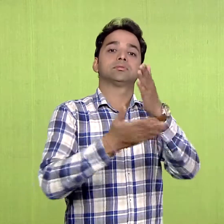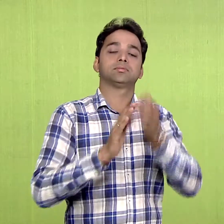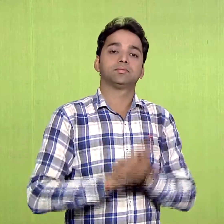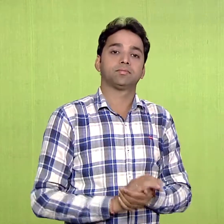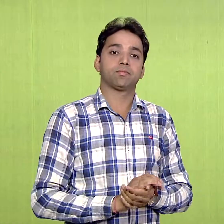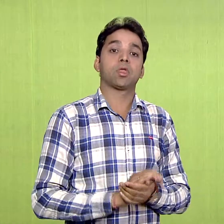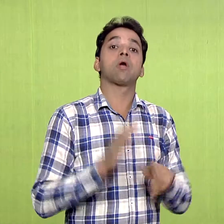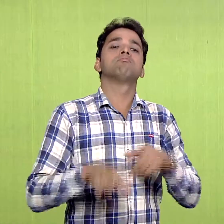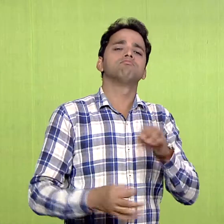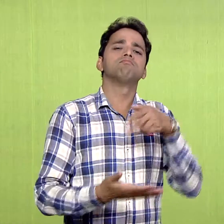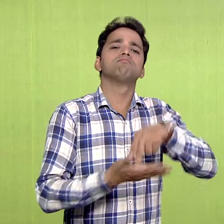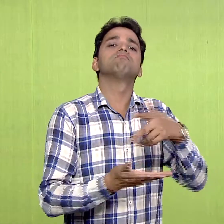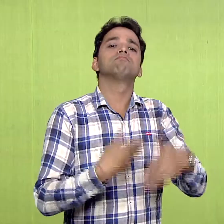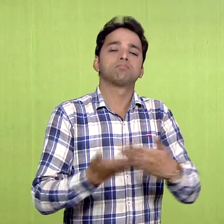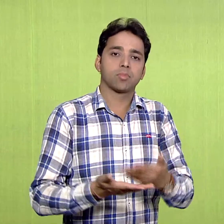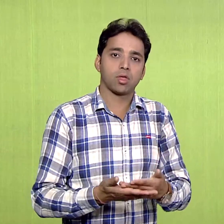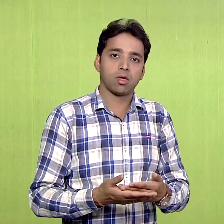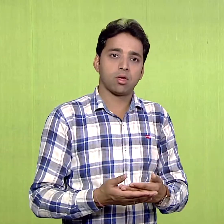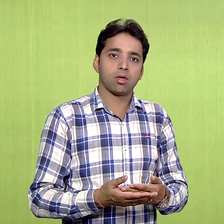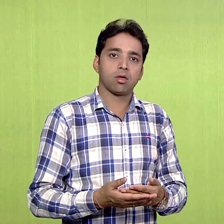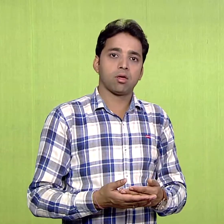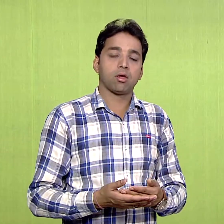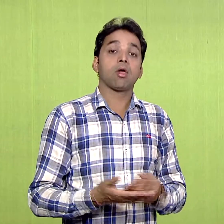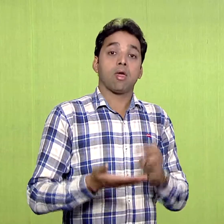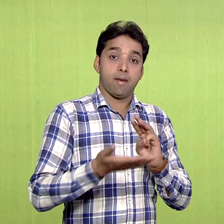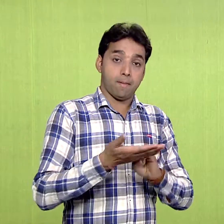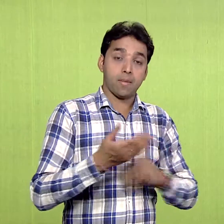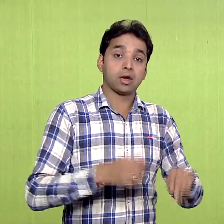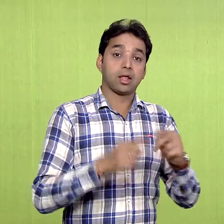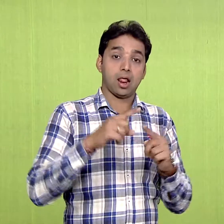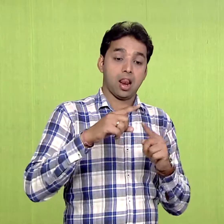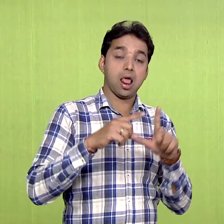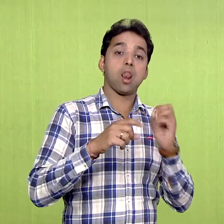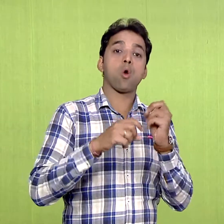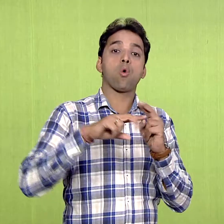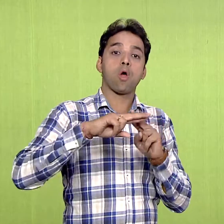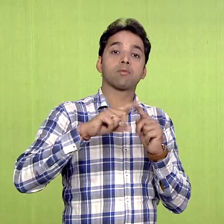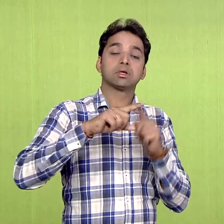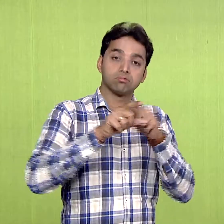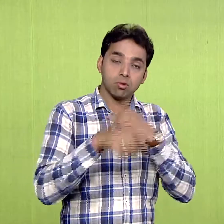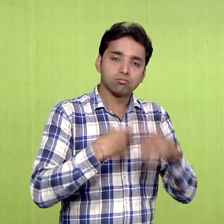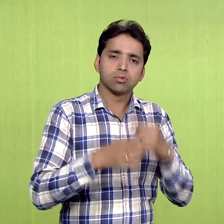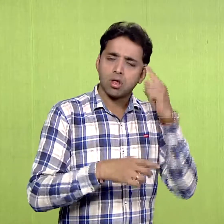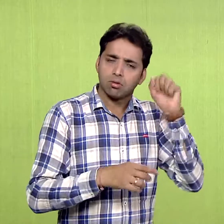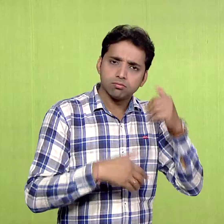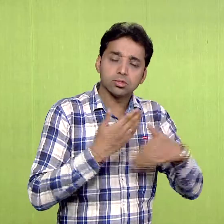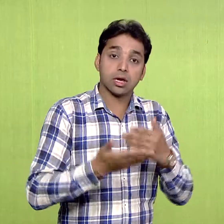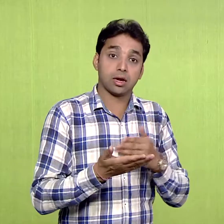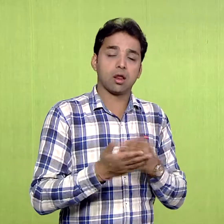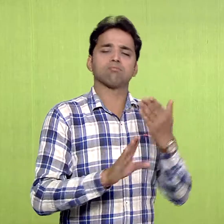which stands mighty and lofty, reminding us of that glorious past which